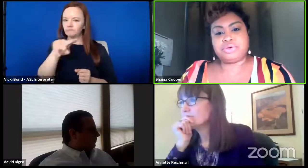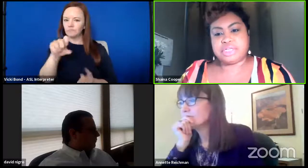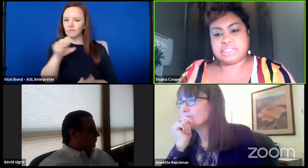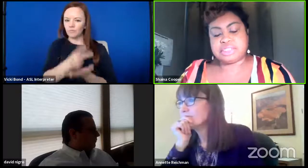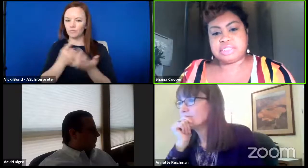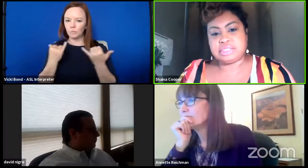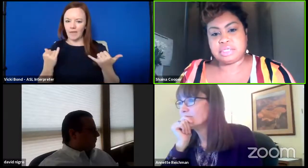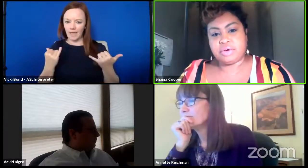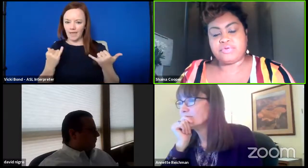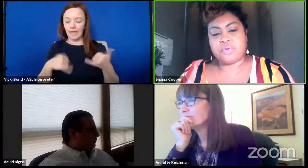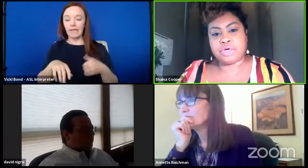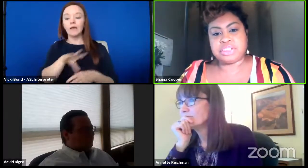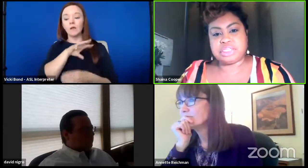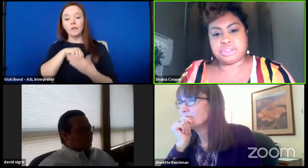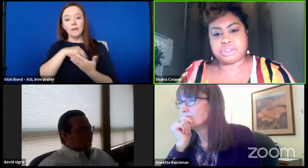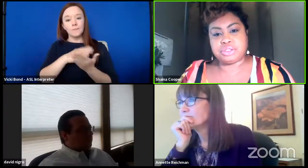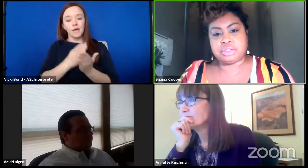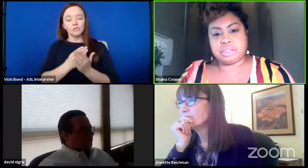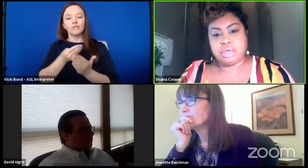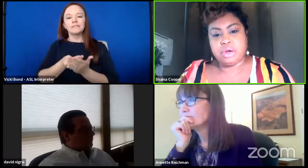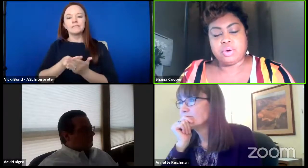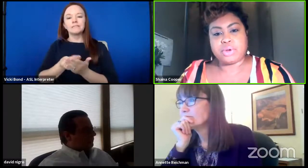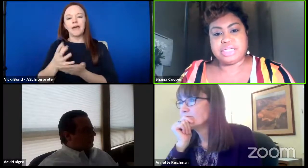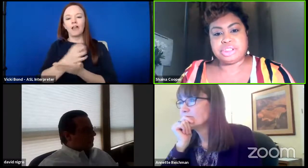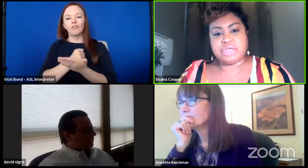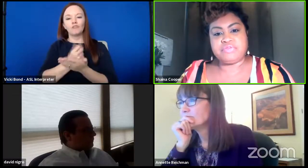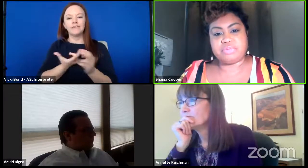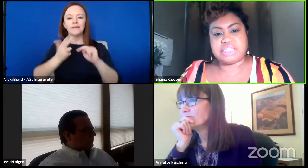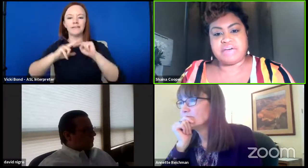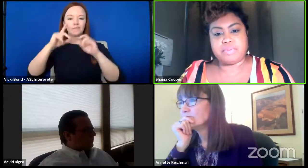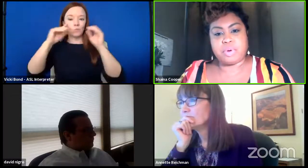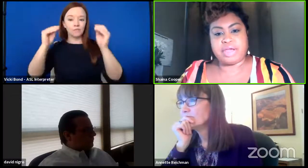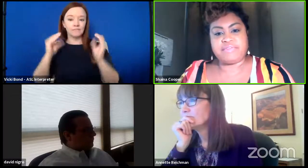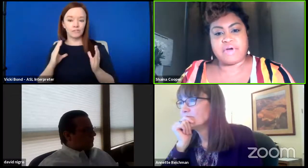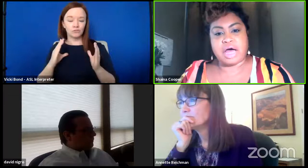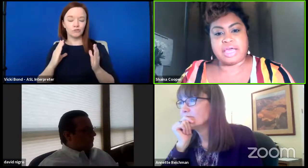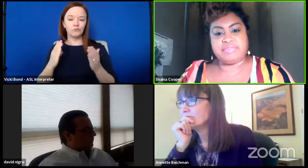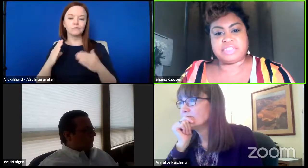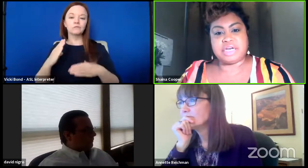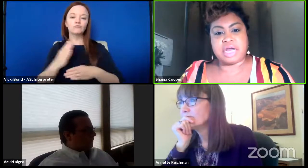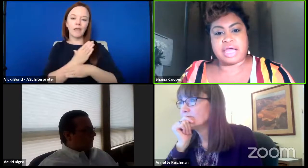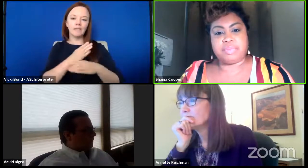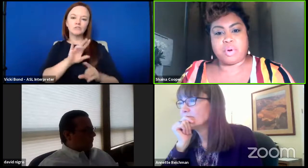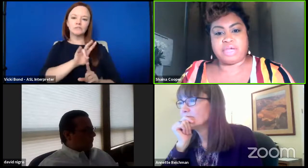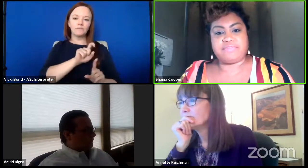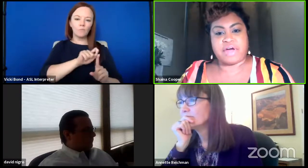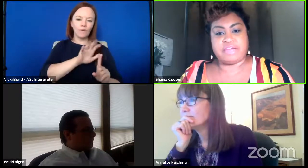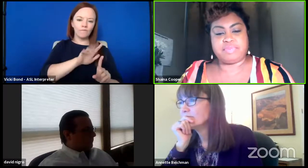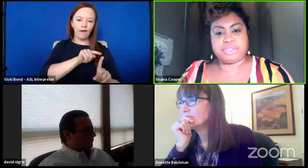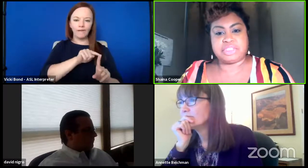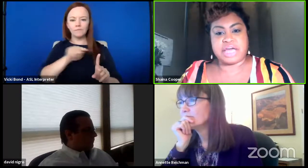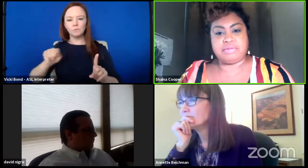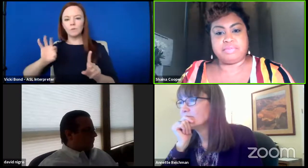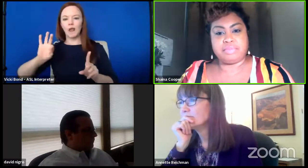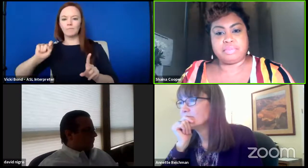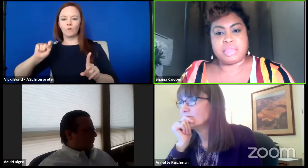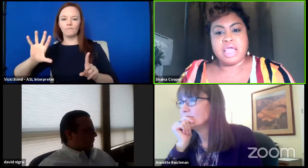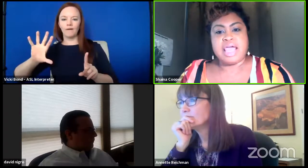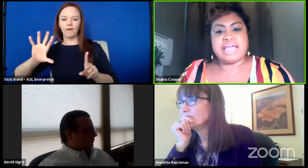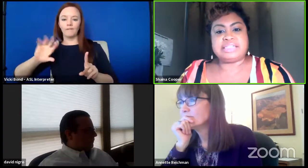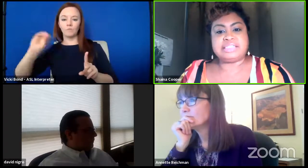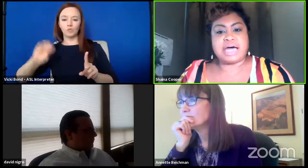salary increases for teachers ranging from 7.5 to